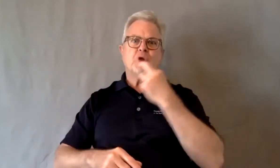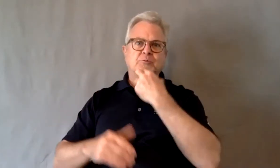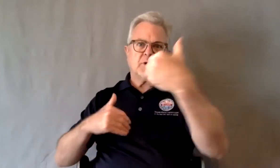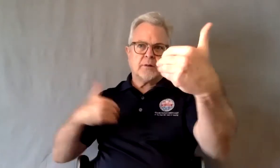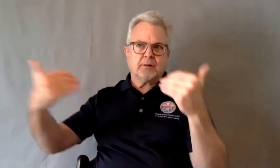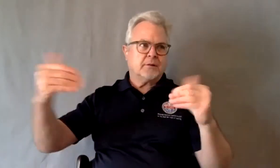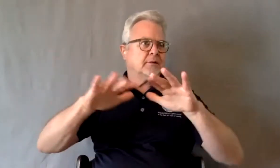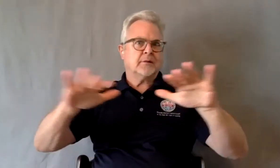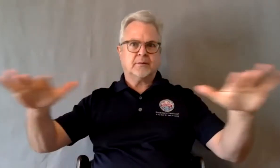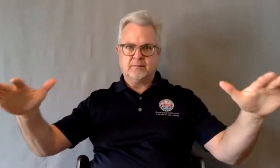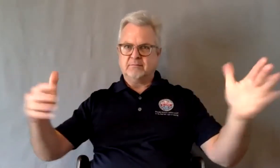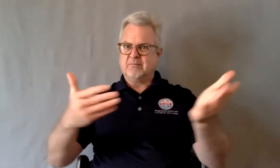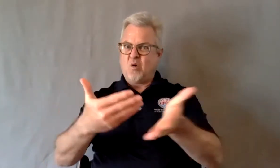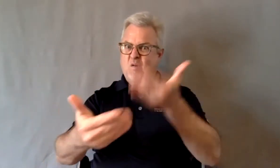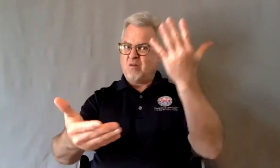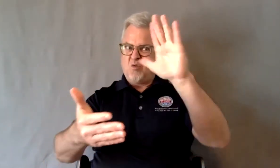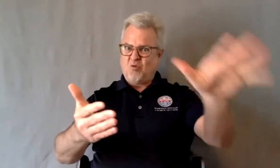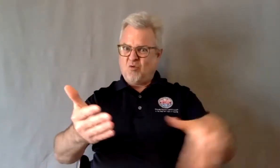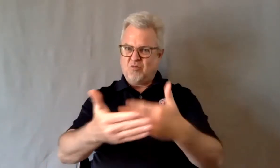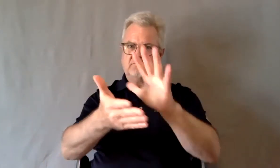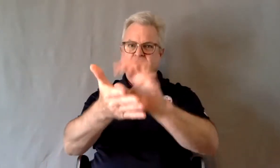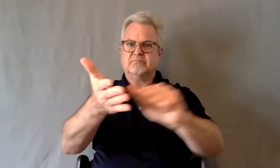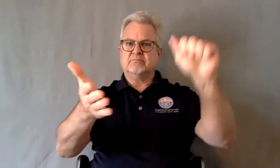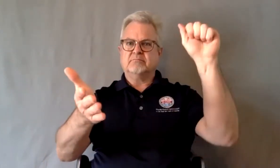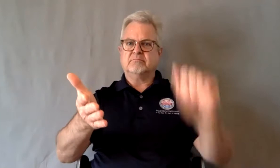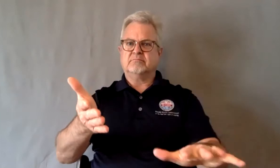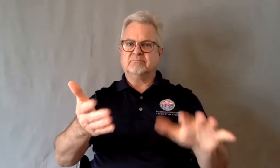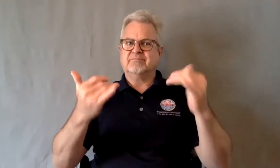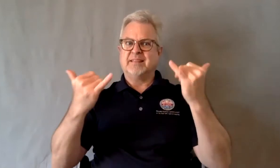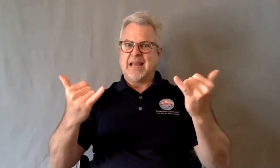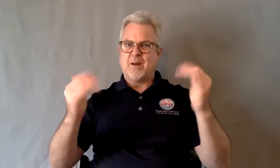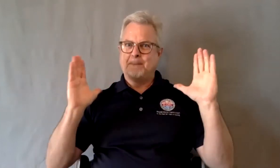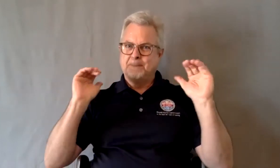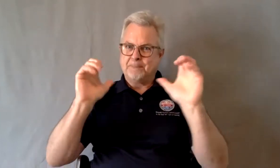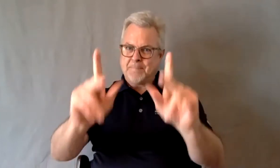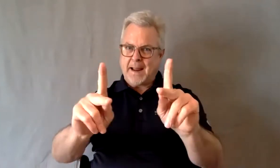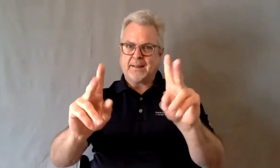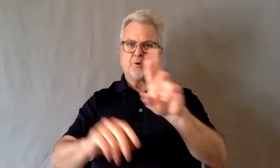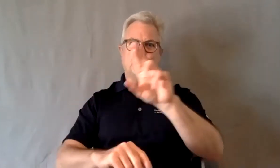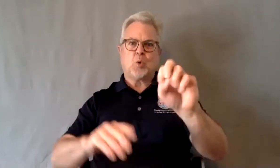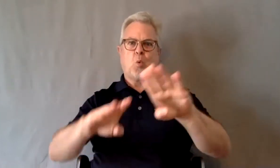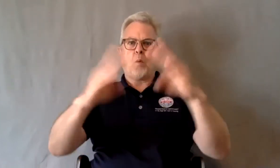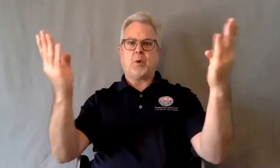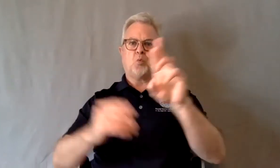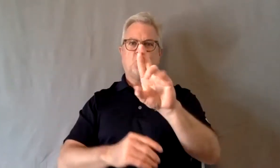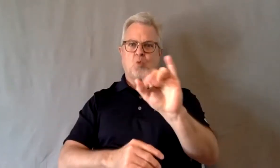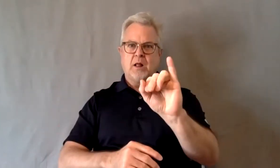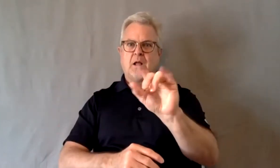restrictions of capacity in stores and other places, all of those are being removed. So today things are going